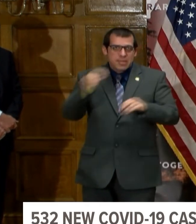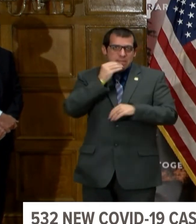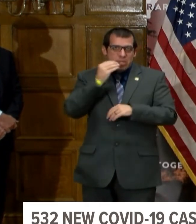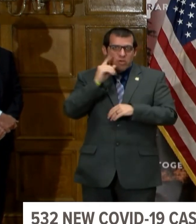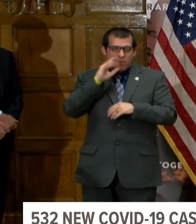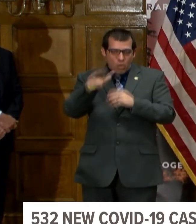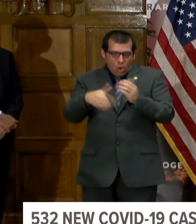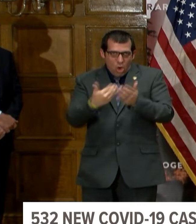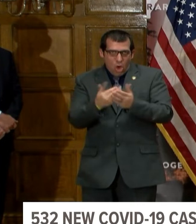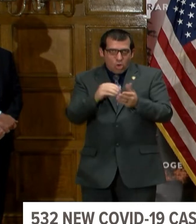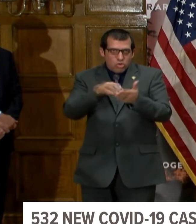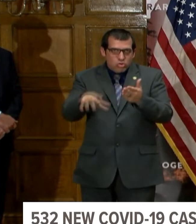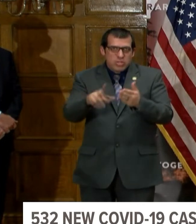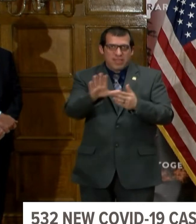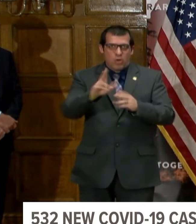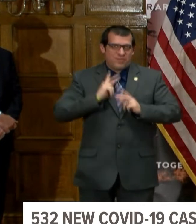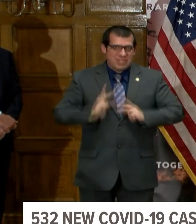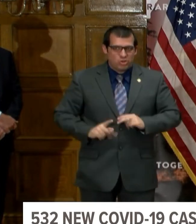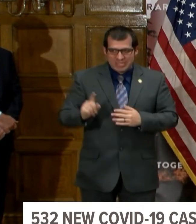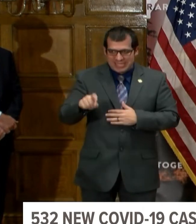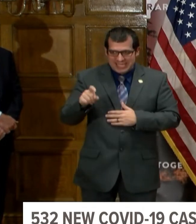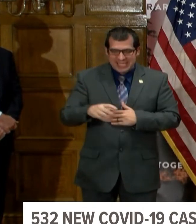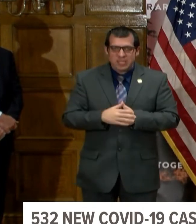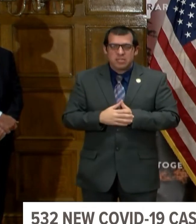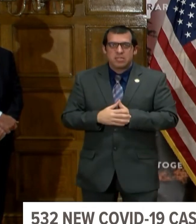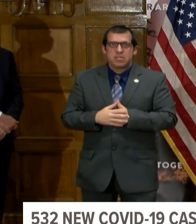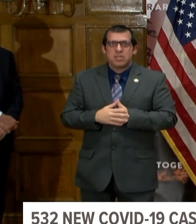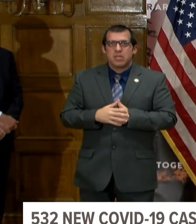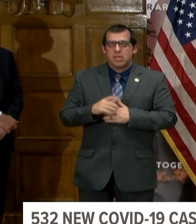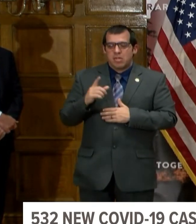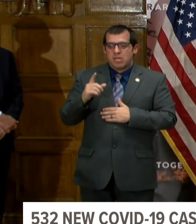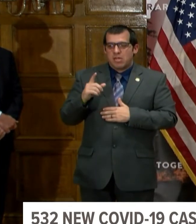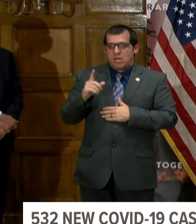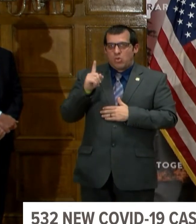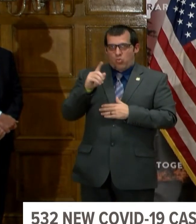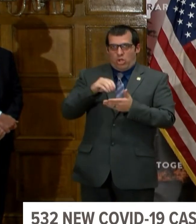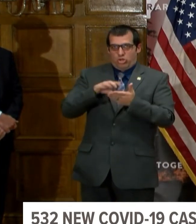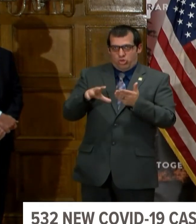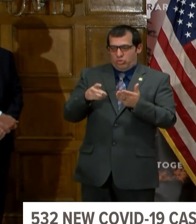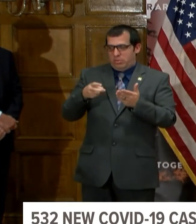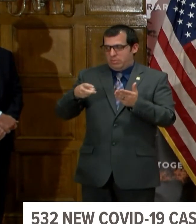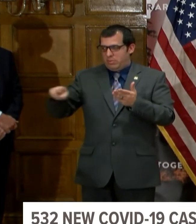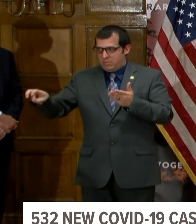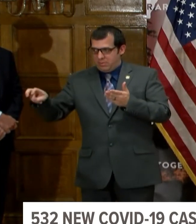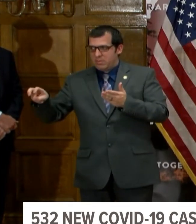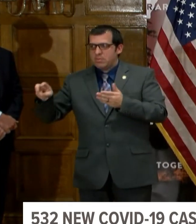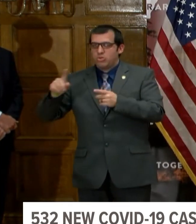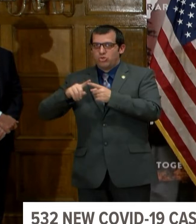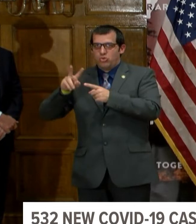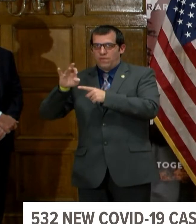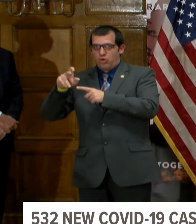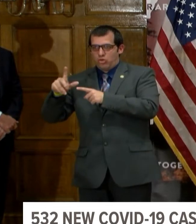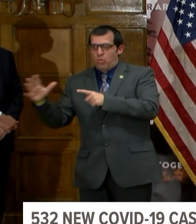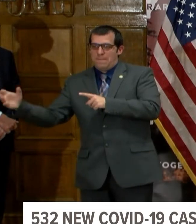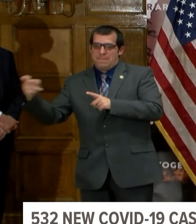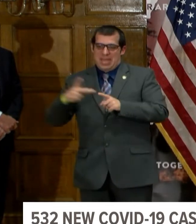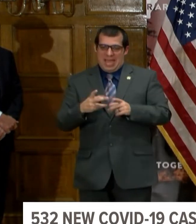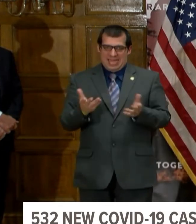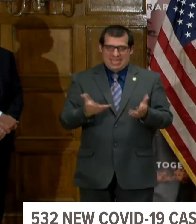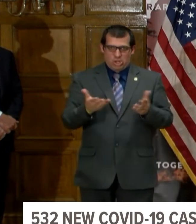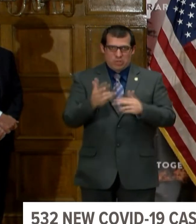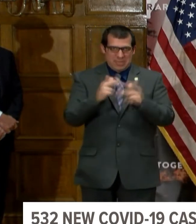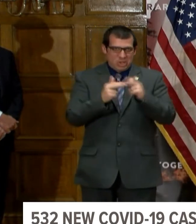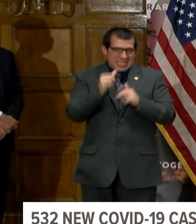for their physical needs. We had a student return from virtual learning to on-site instruction yesterday, and I asked